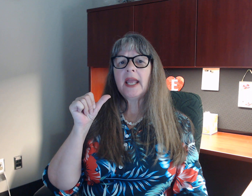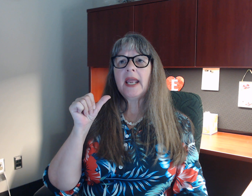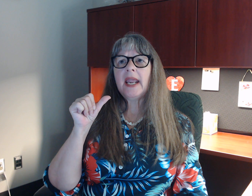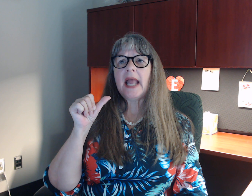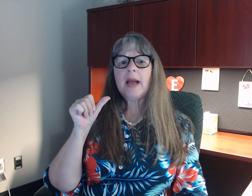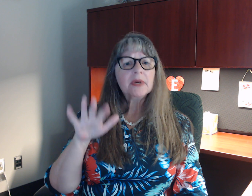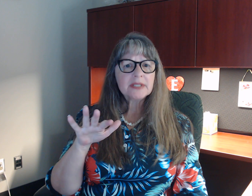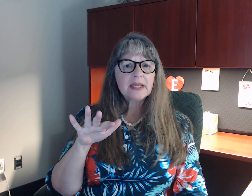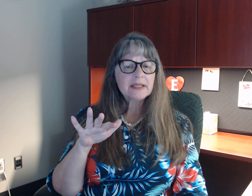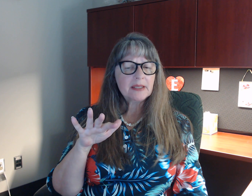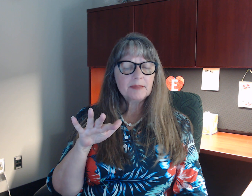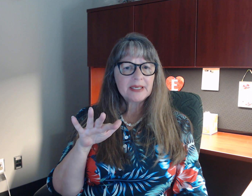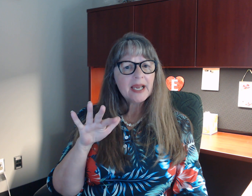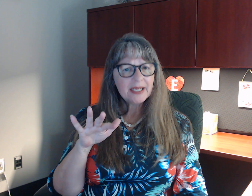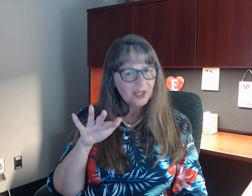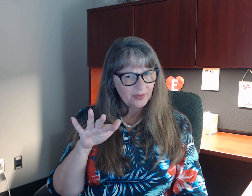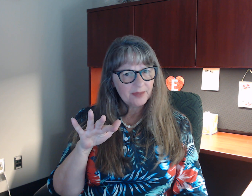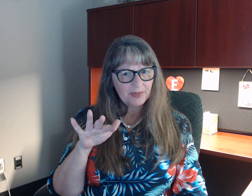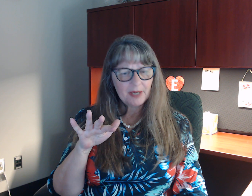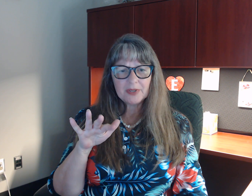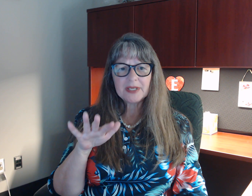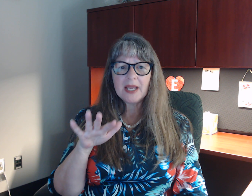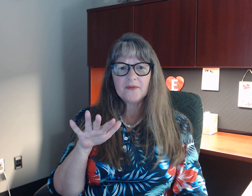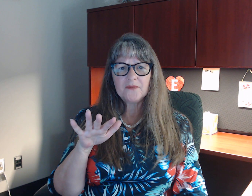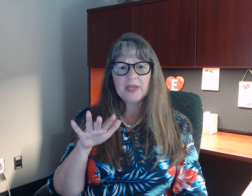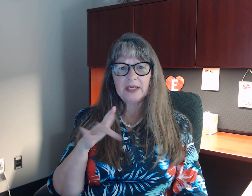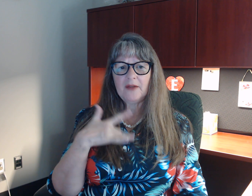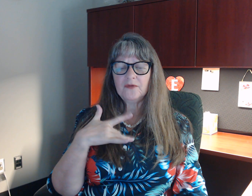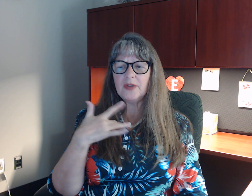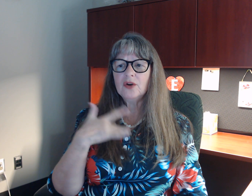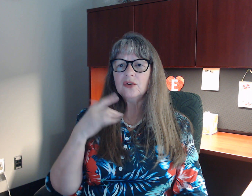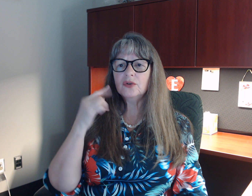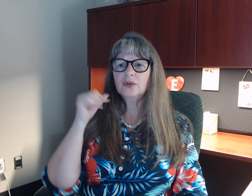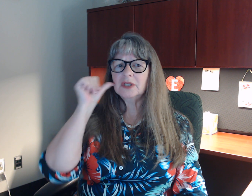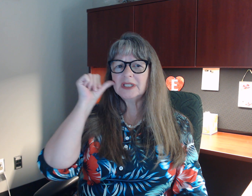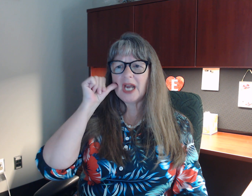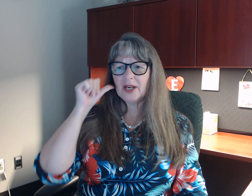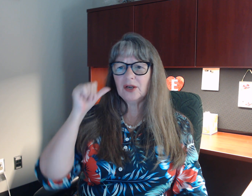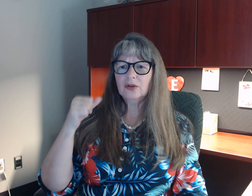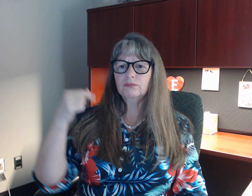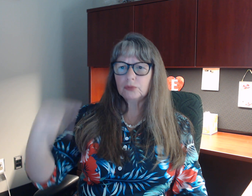And I'm going to say, because I hear it, but I'm going to say I feel it. I feel the tire.